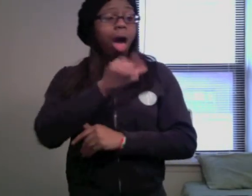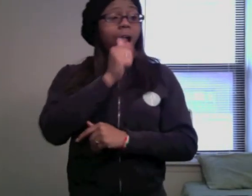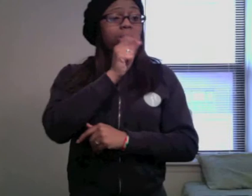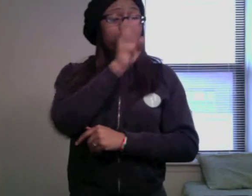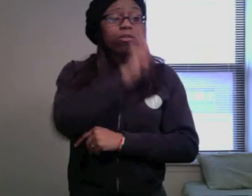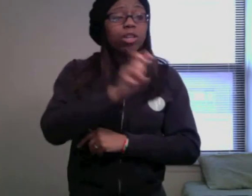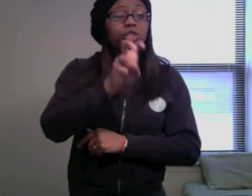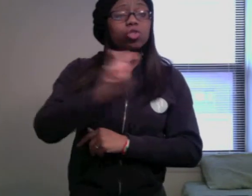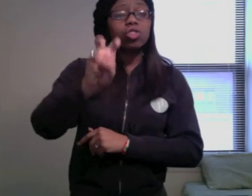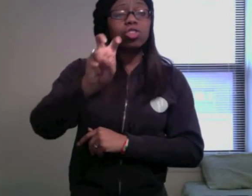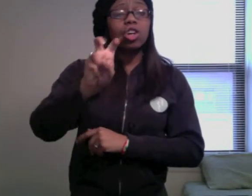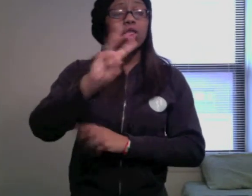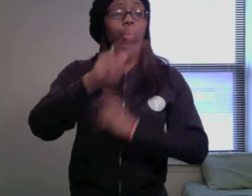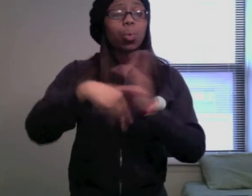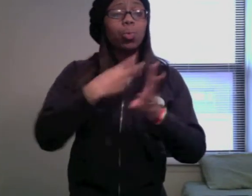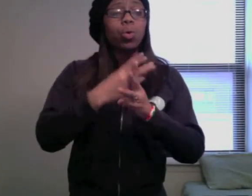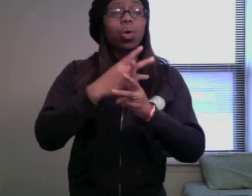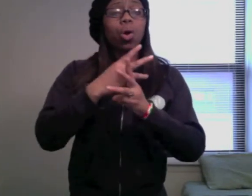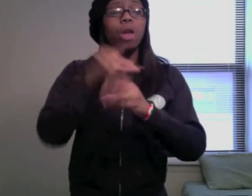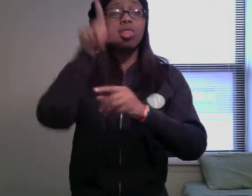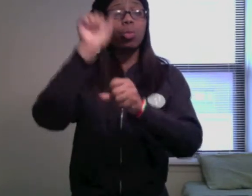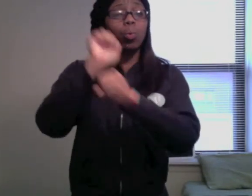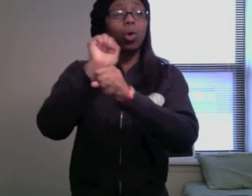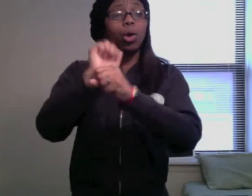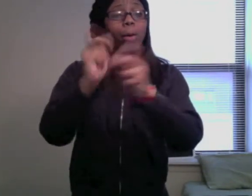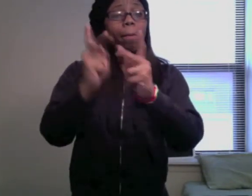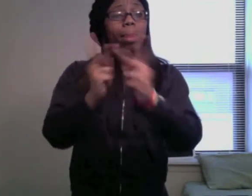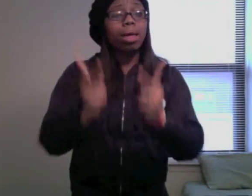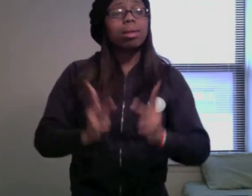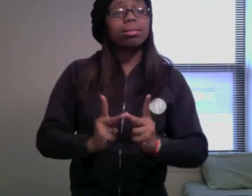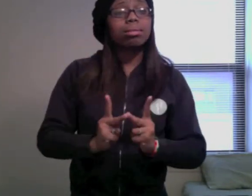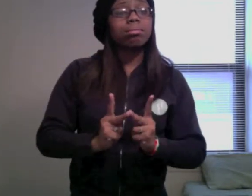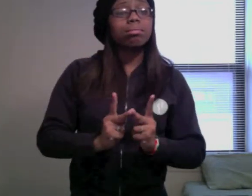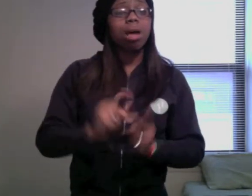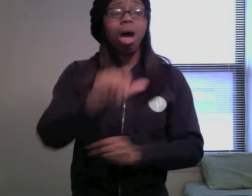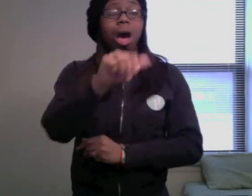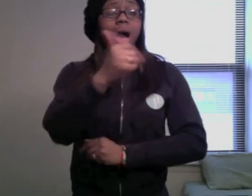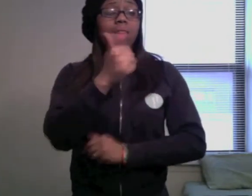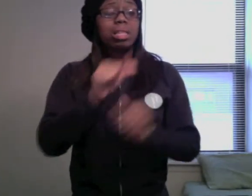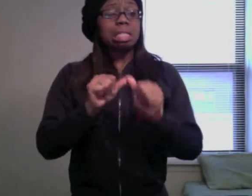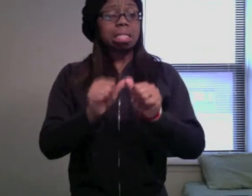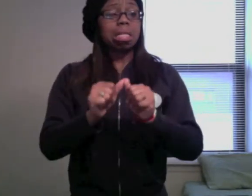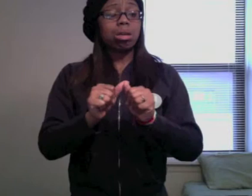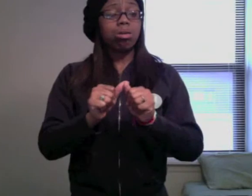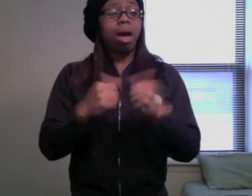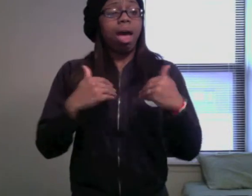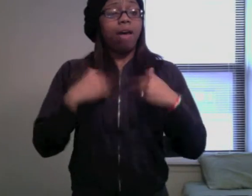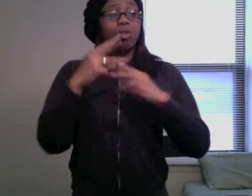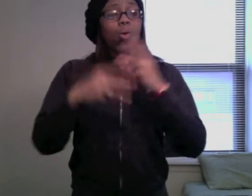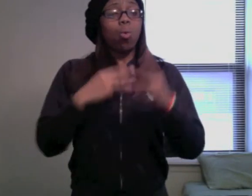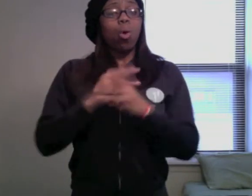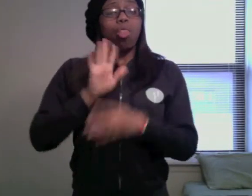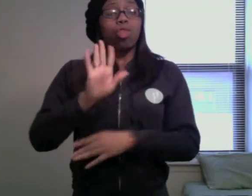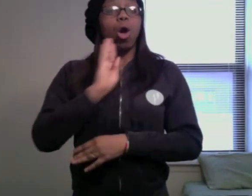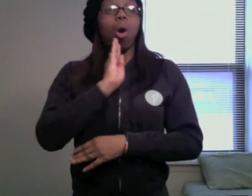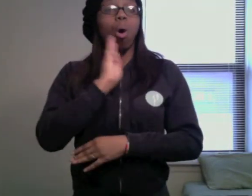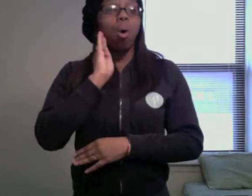world, into the workplace, and others still seem to make the whole world their home. But when a challenge